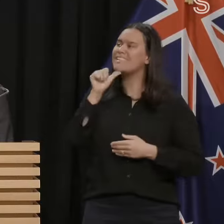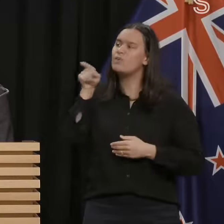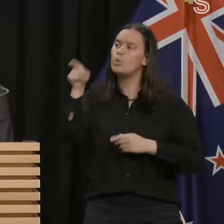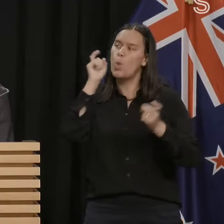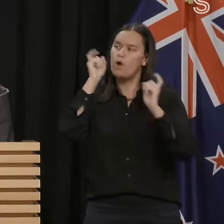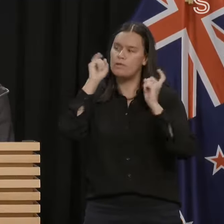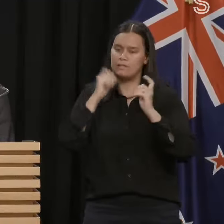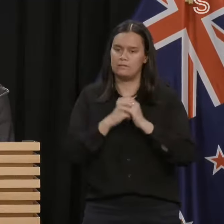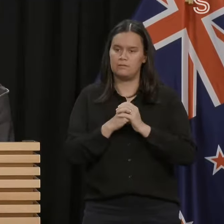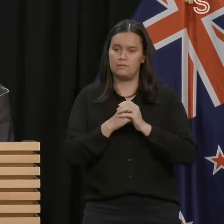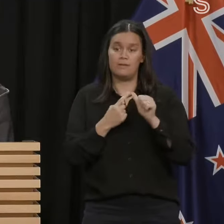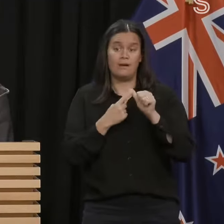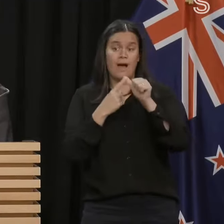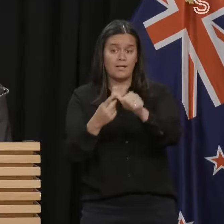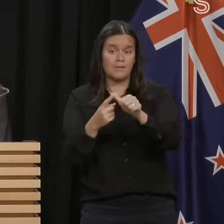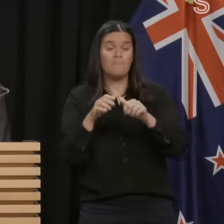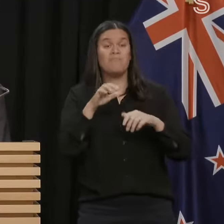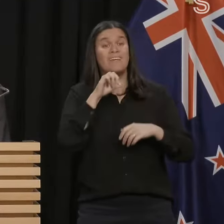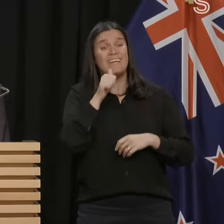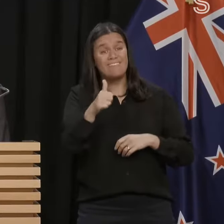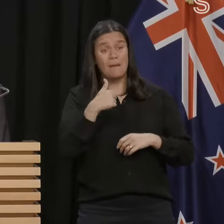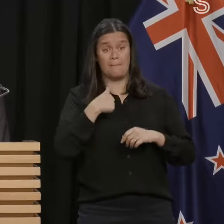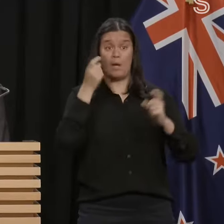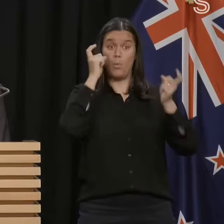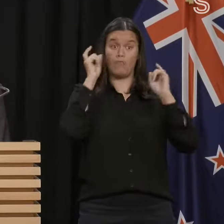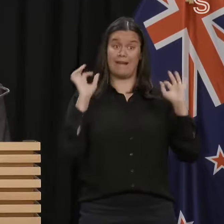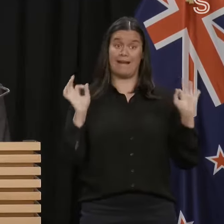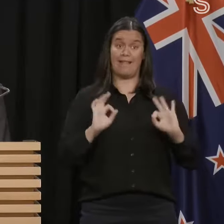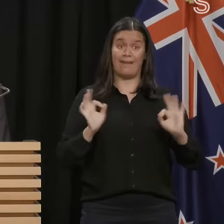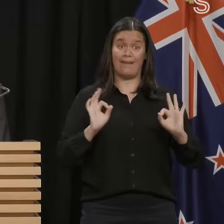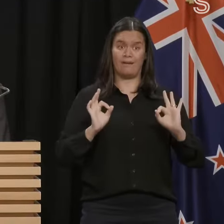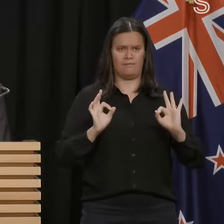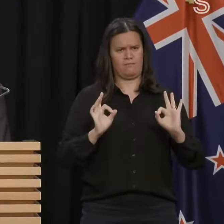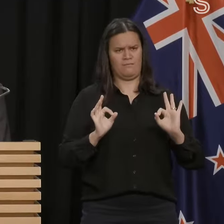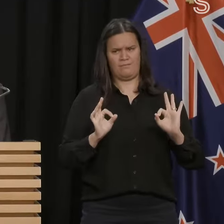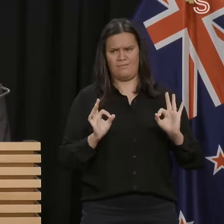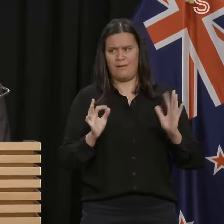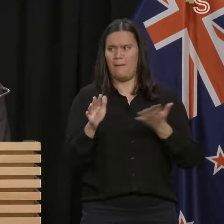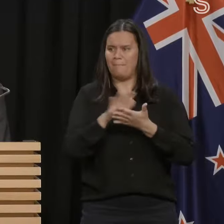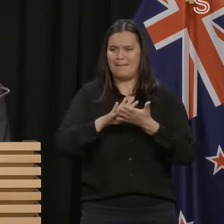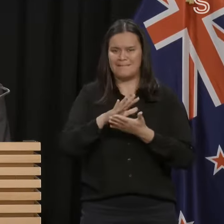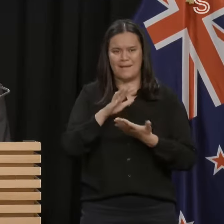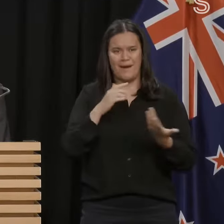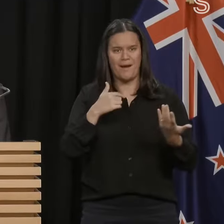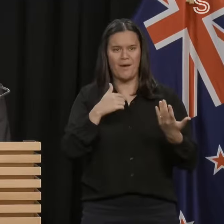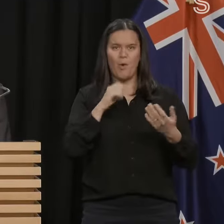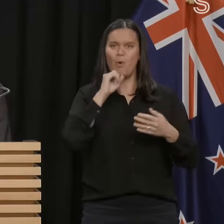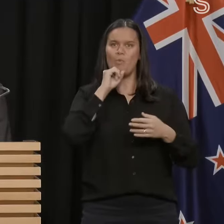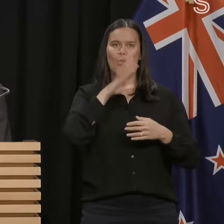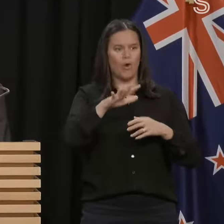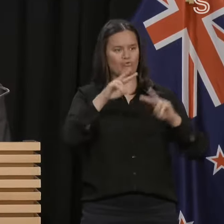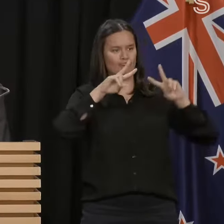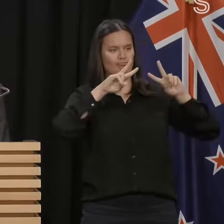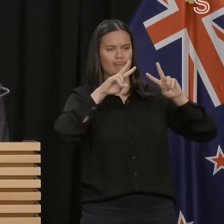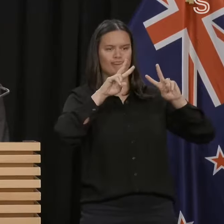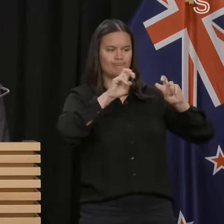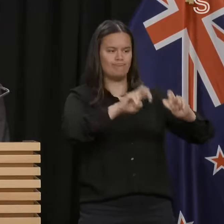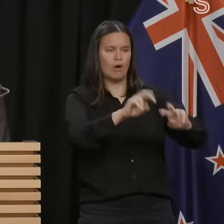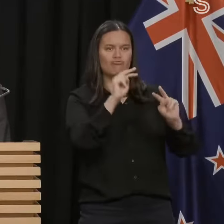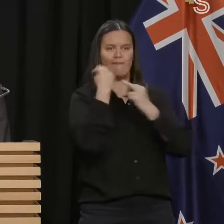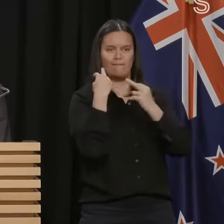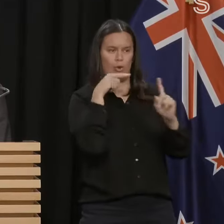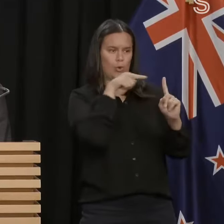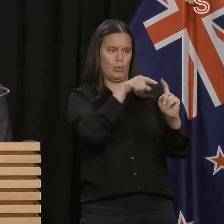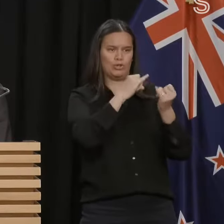Look, I think if I wasn't worried at all, we wouldn't be having this conversation. We wouldn't be having the current review that we're having, and Stuart Nash wouldn't have lost his